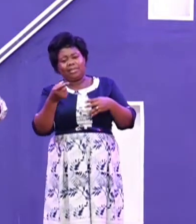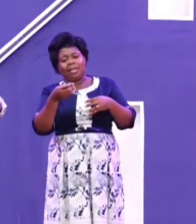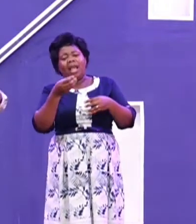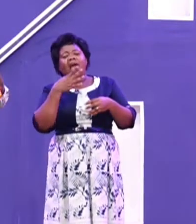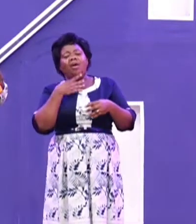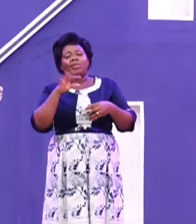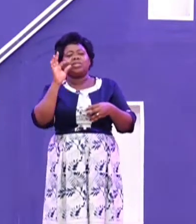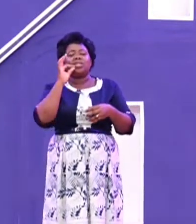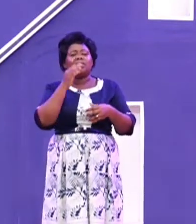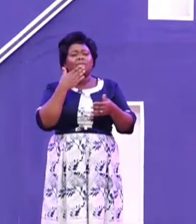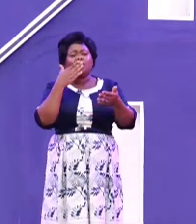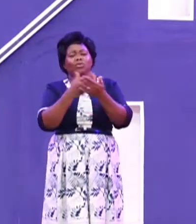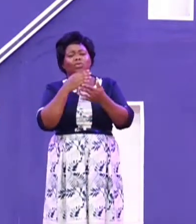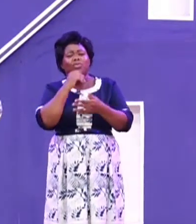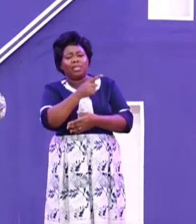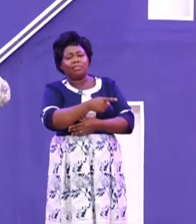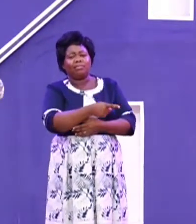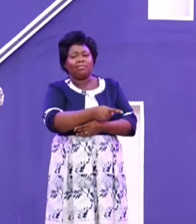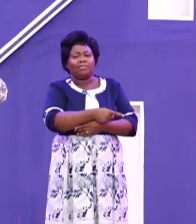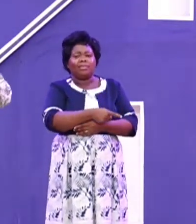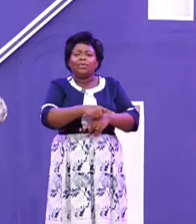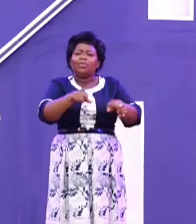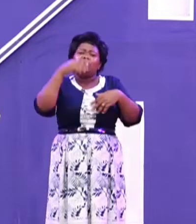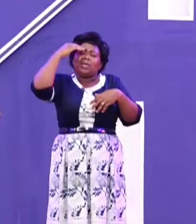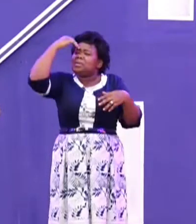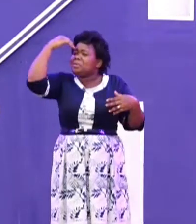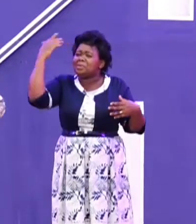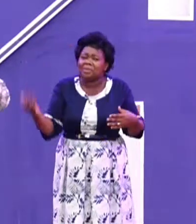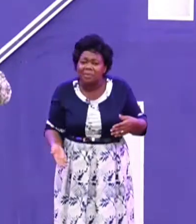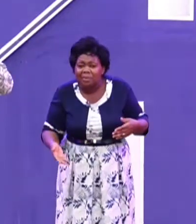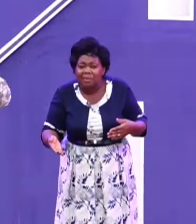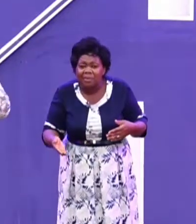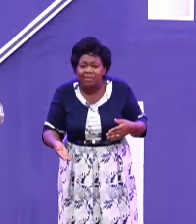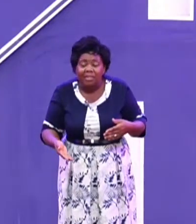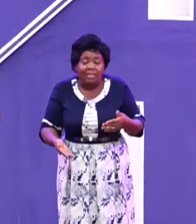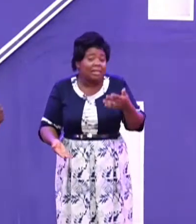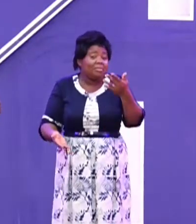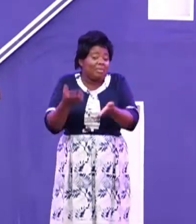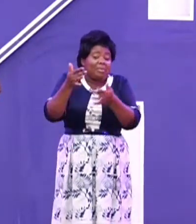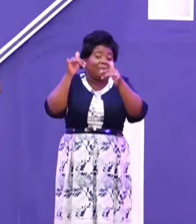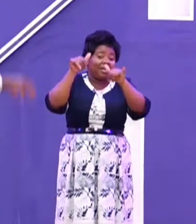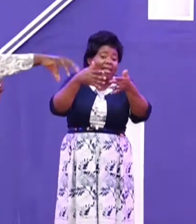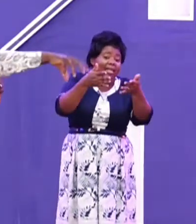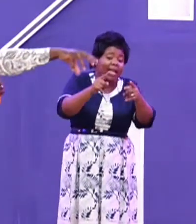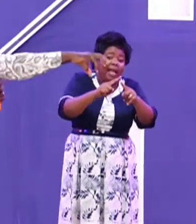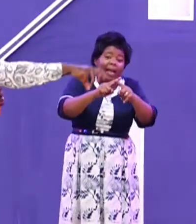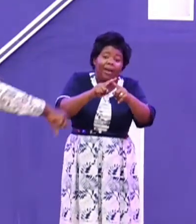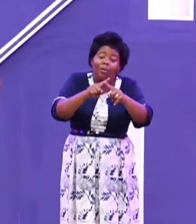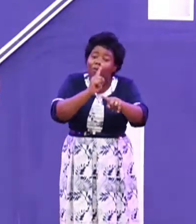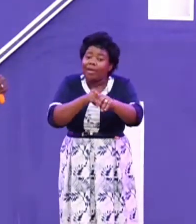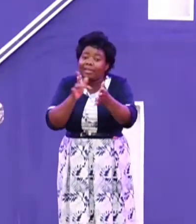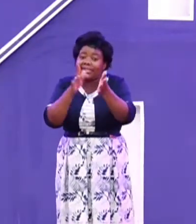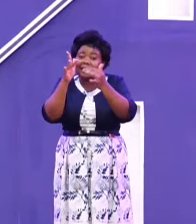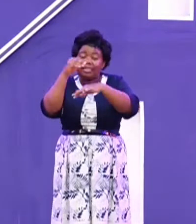me 1,000. He's a good man. We do not know that perhaps we are there